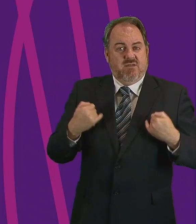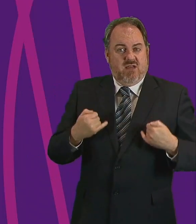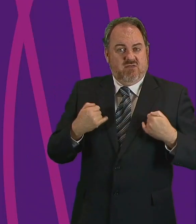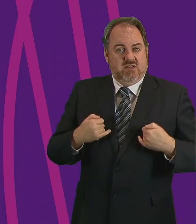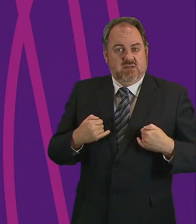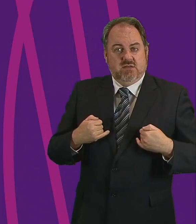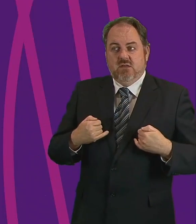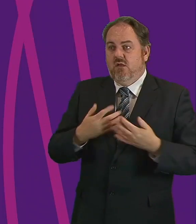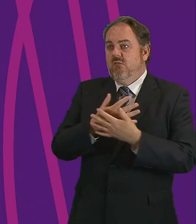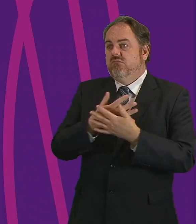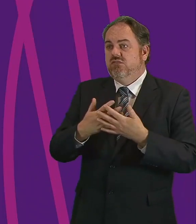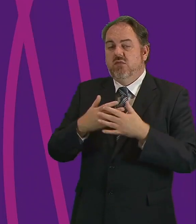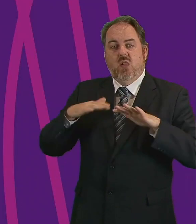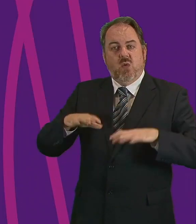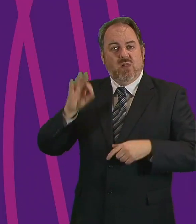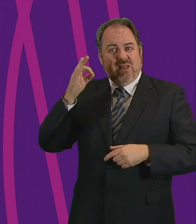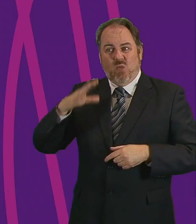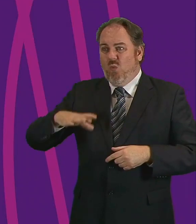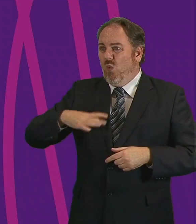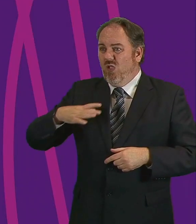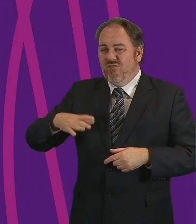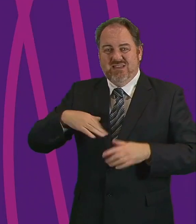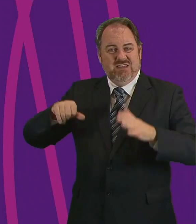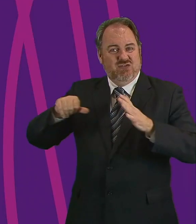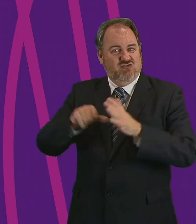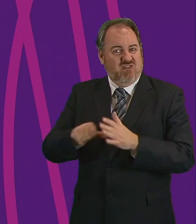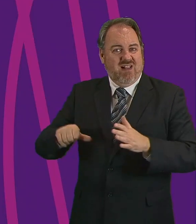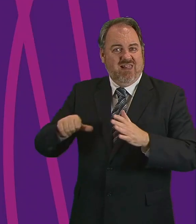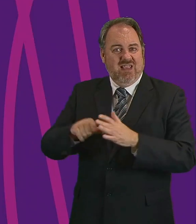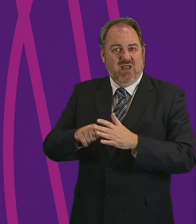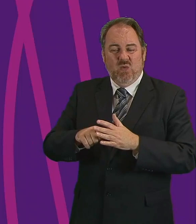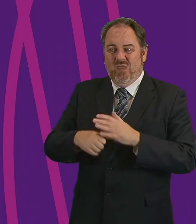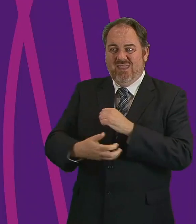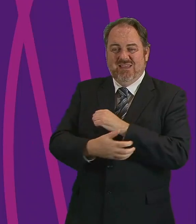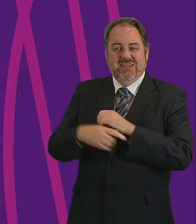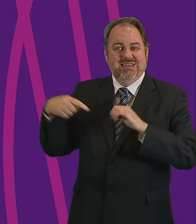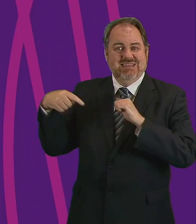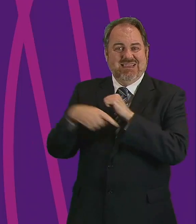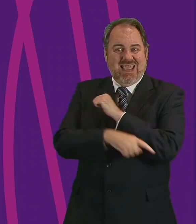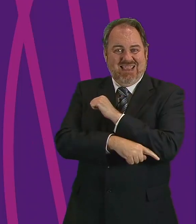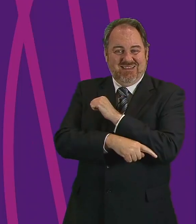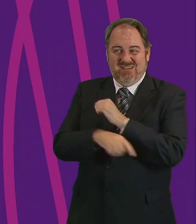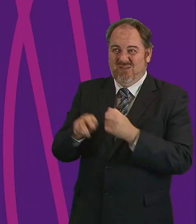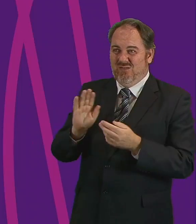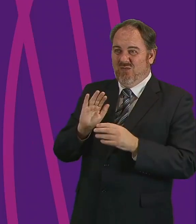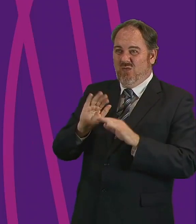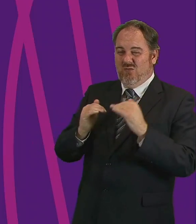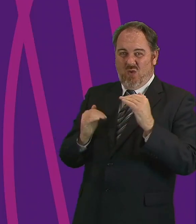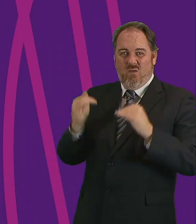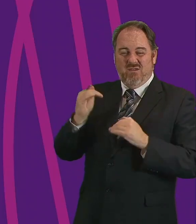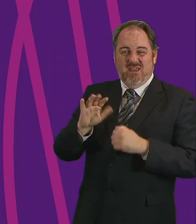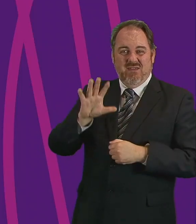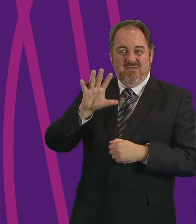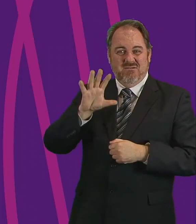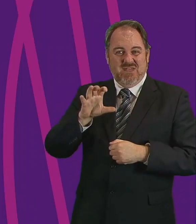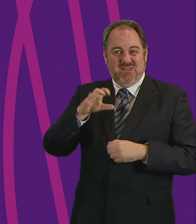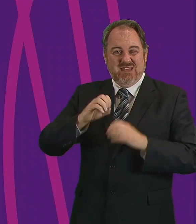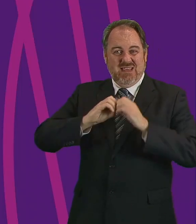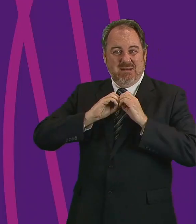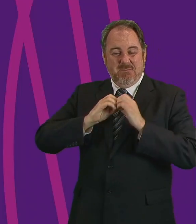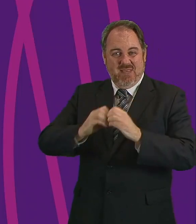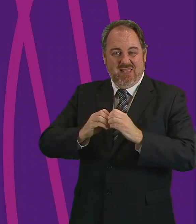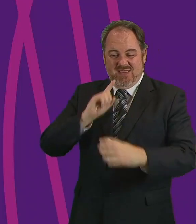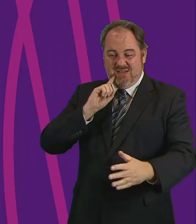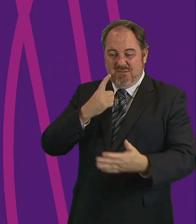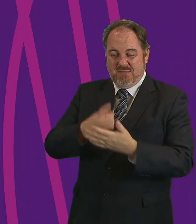local authorities were already struggling with a debt burden that now exceeds £15 billion, even before the impact of the